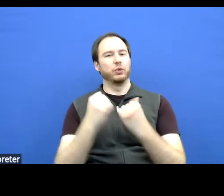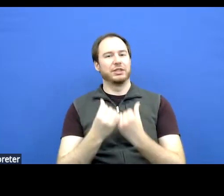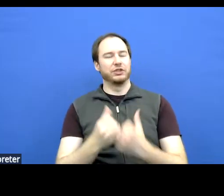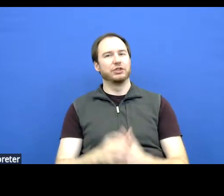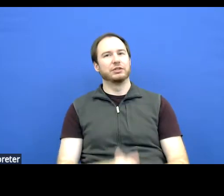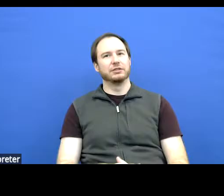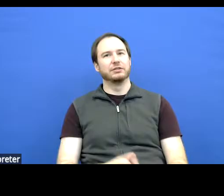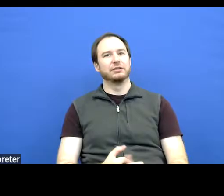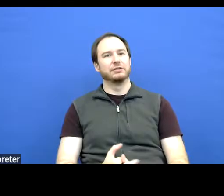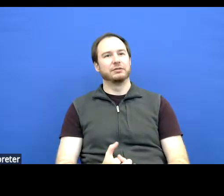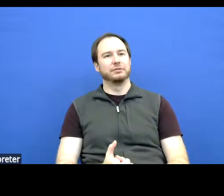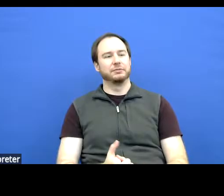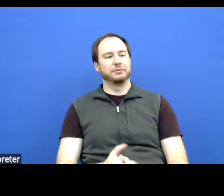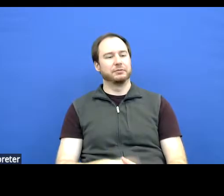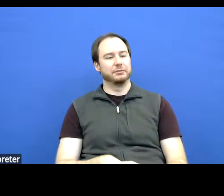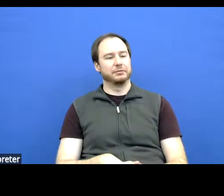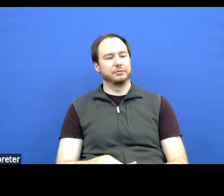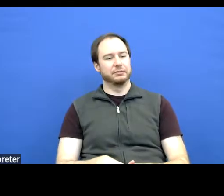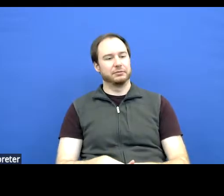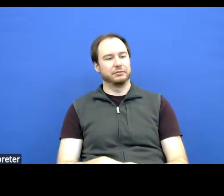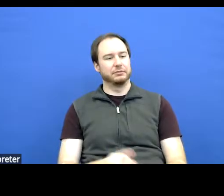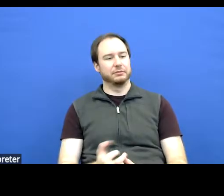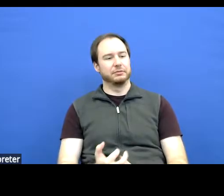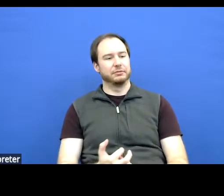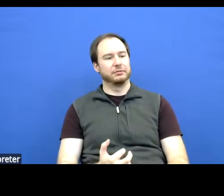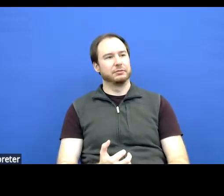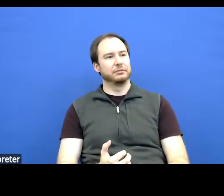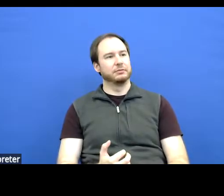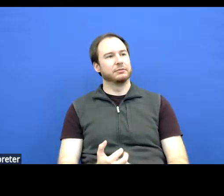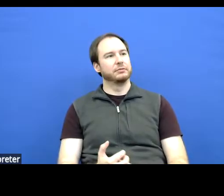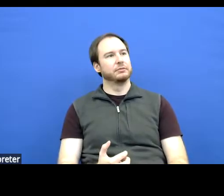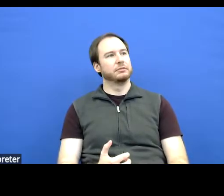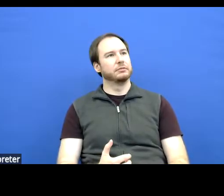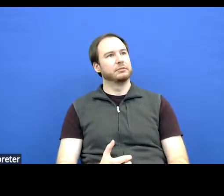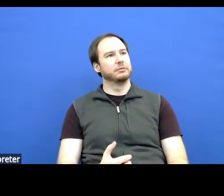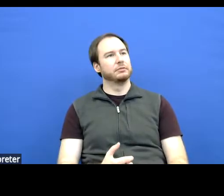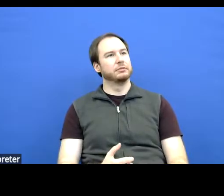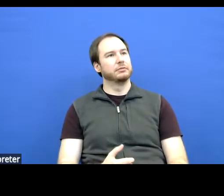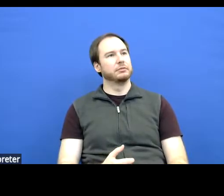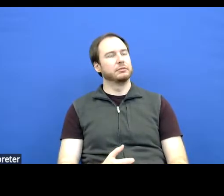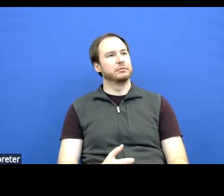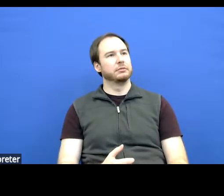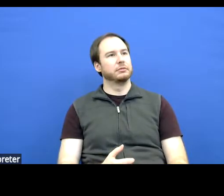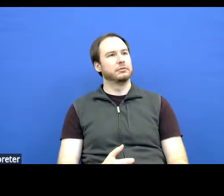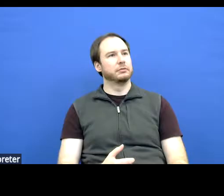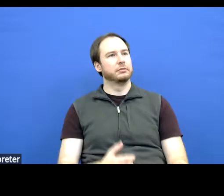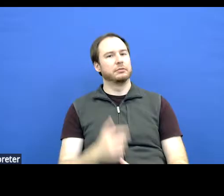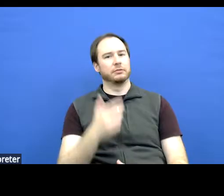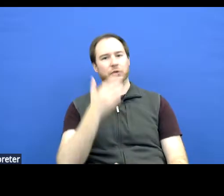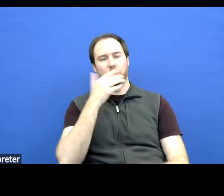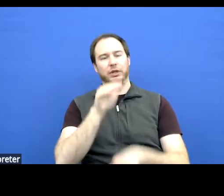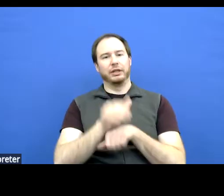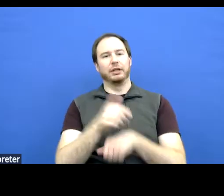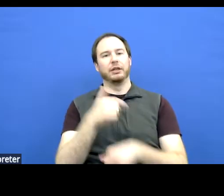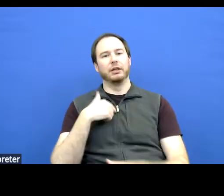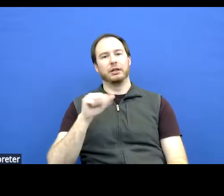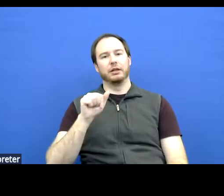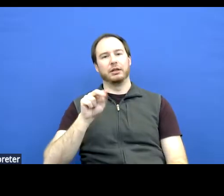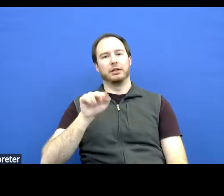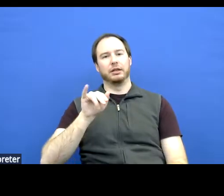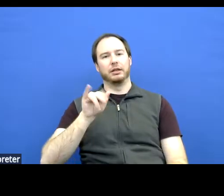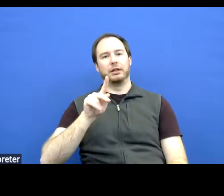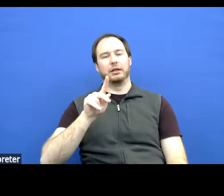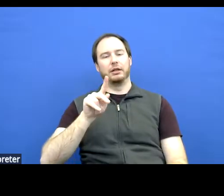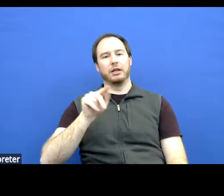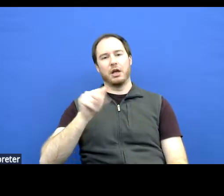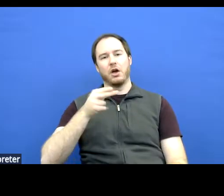Good evening. I'm Anita Hawkins, the chair of the Antoinette Brown